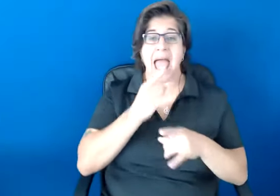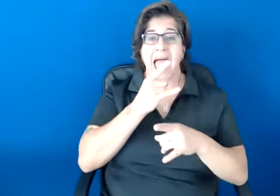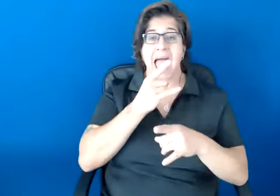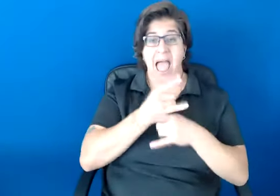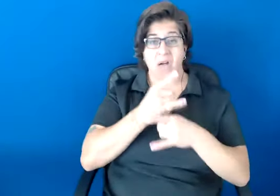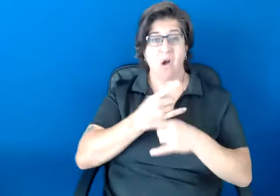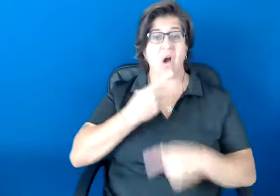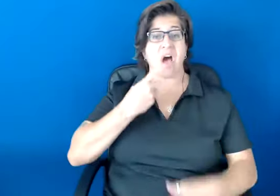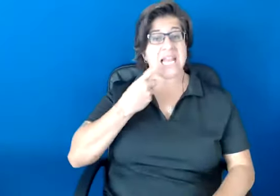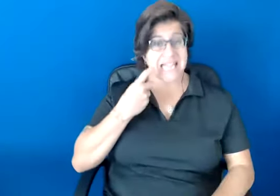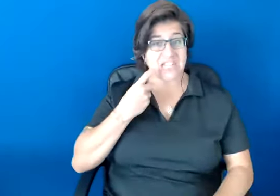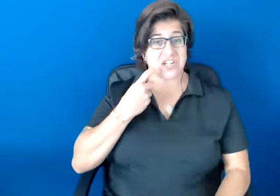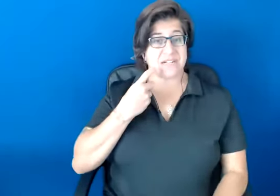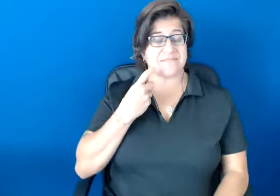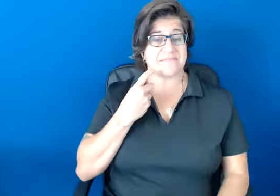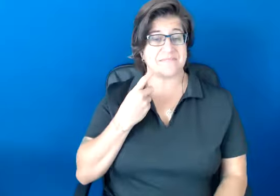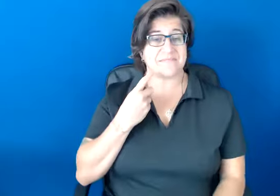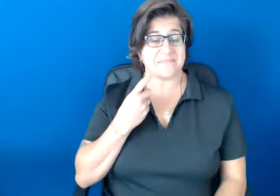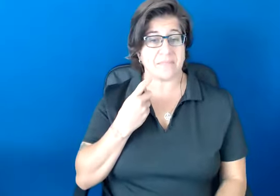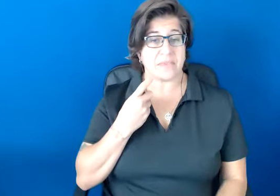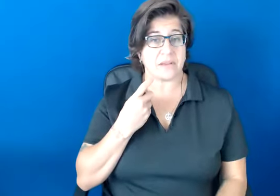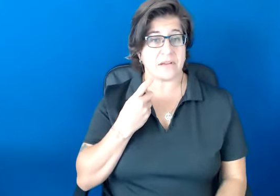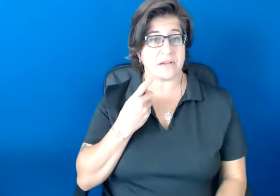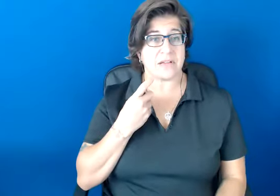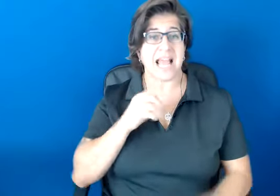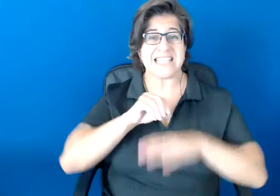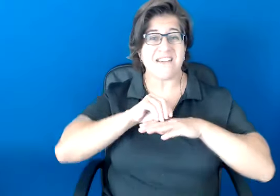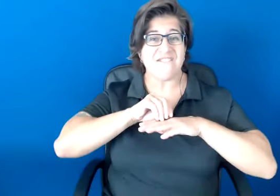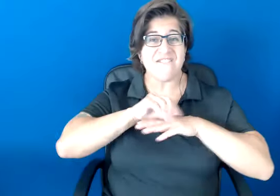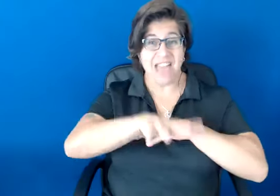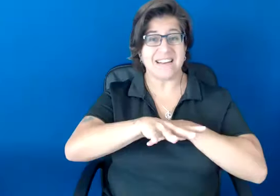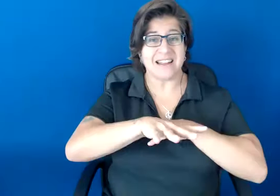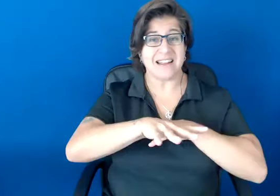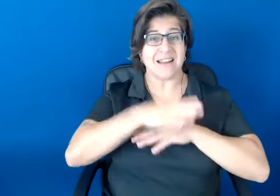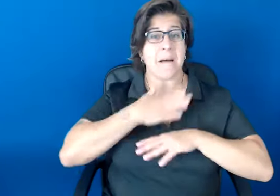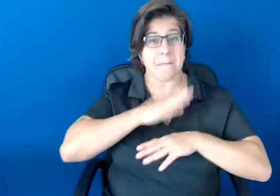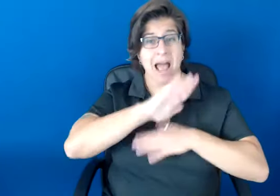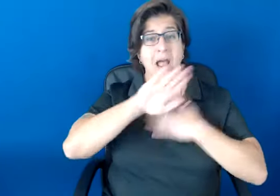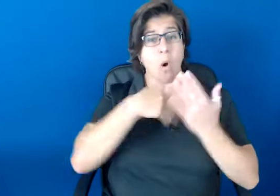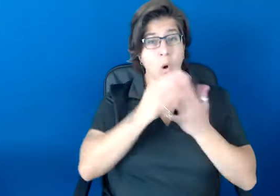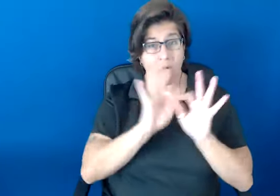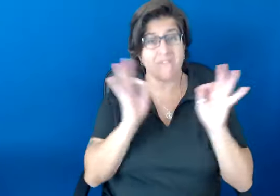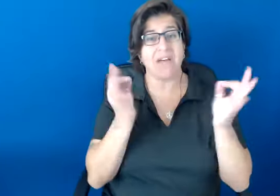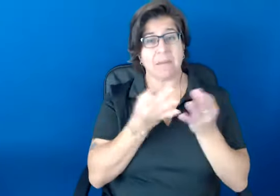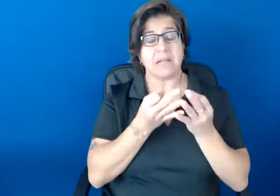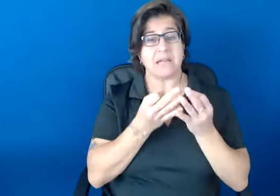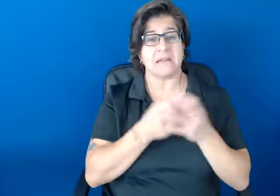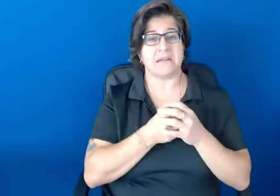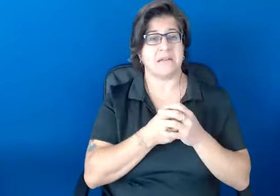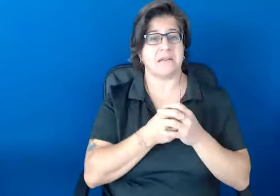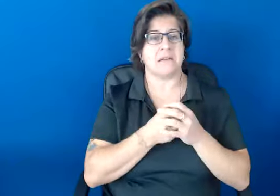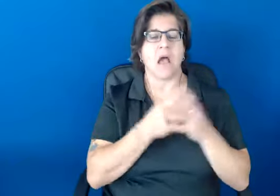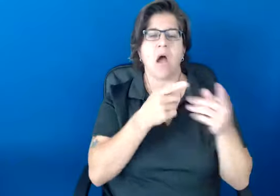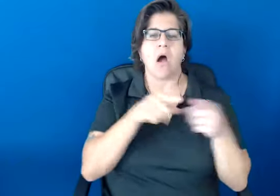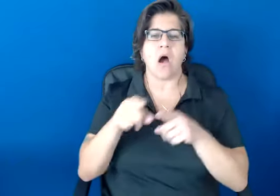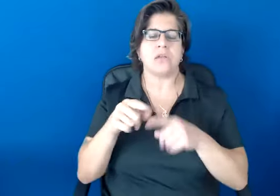alcoholism has affected my family very much. I also